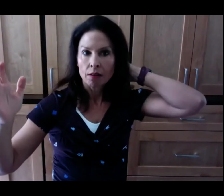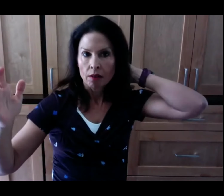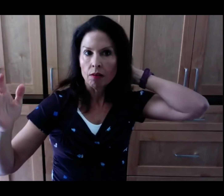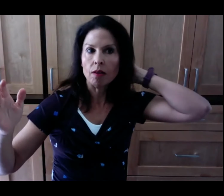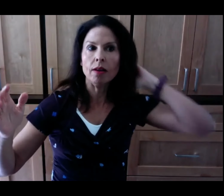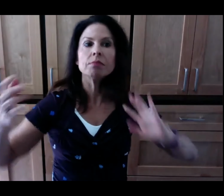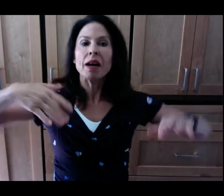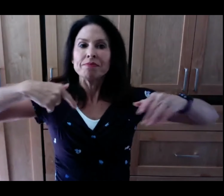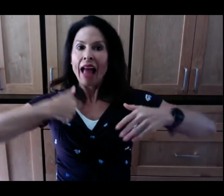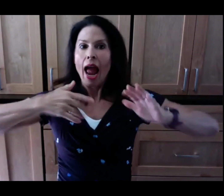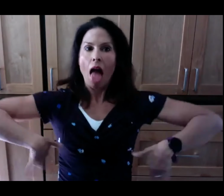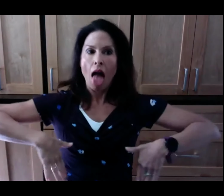released.